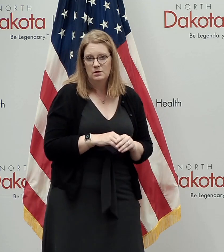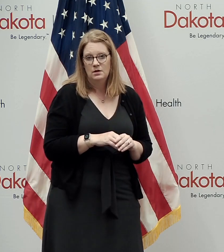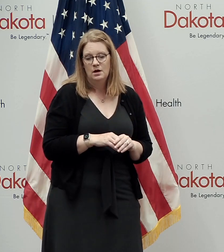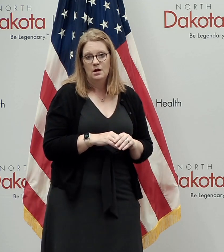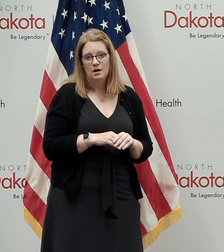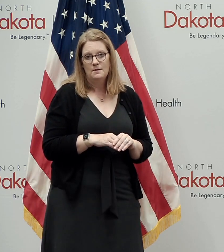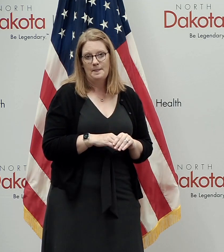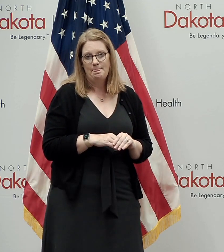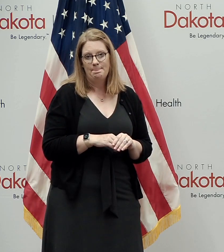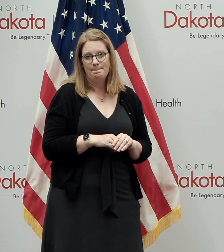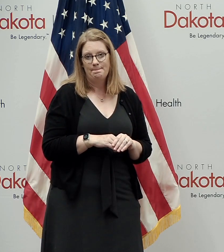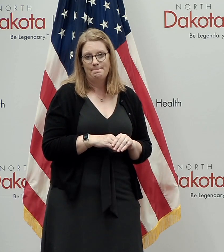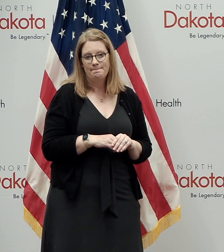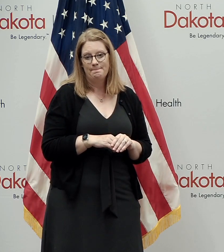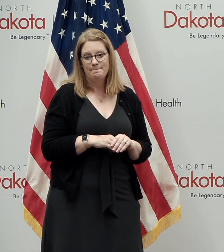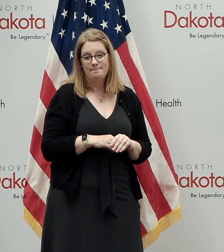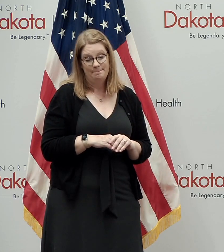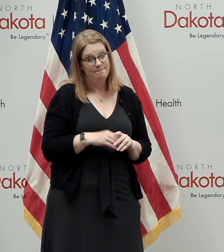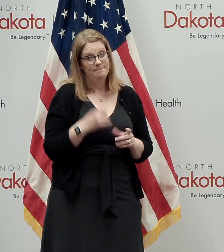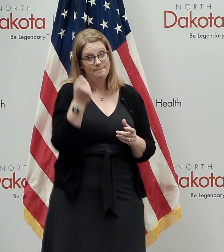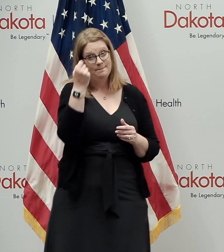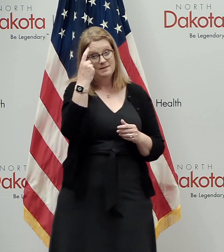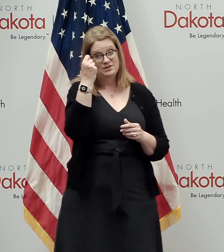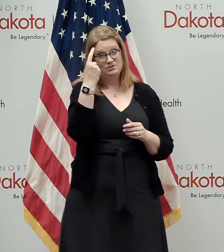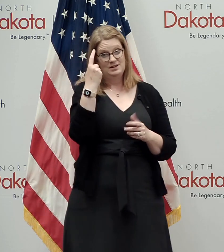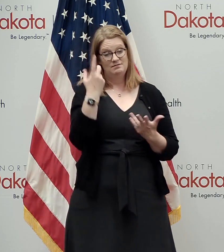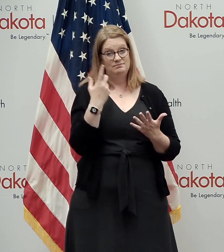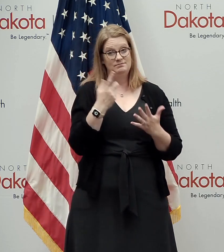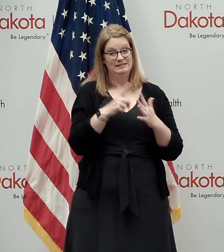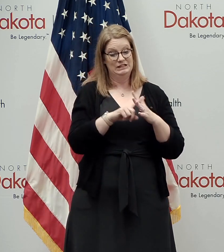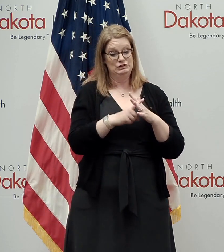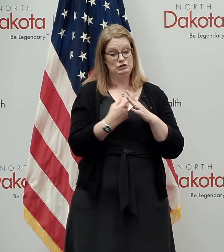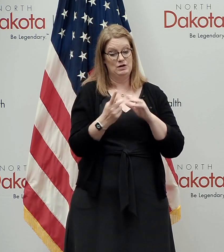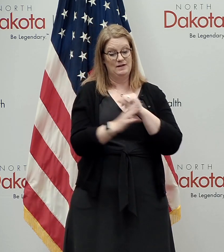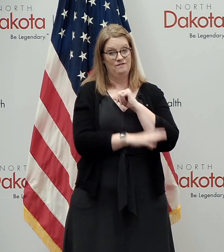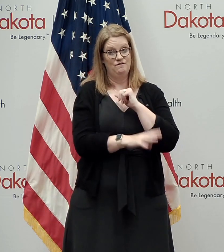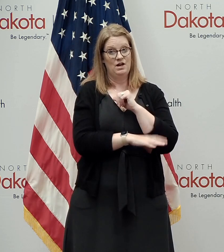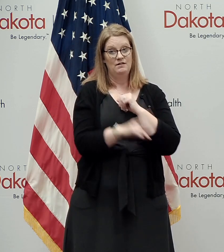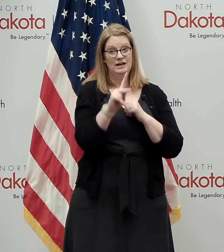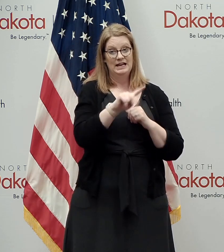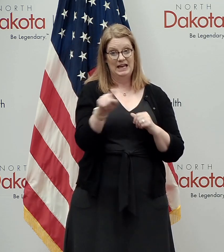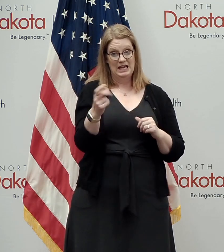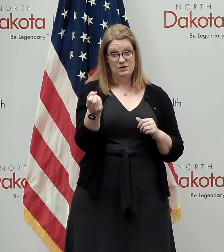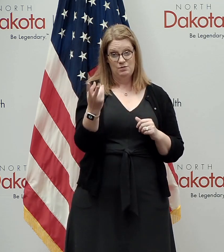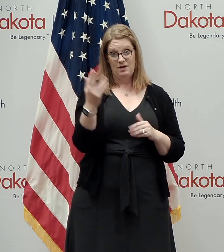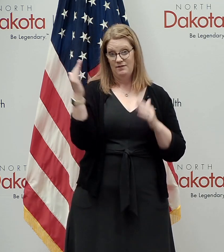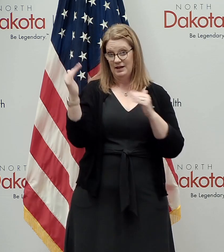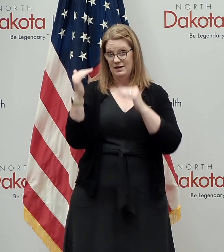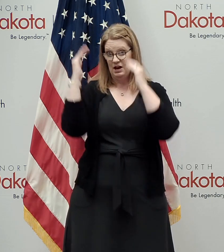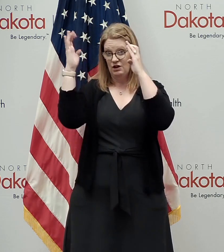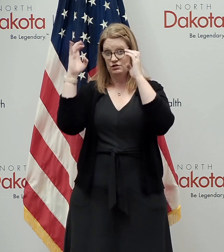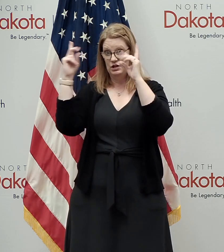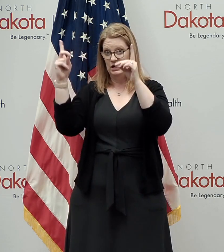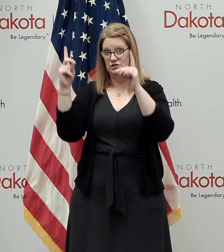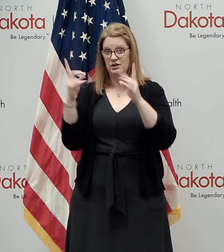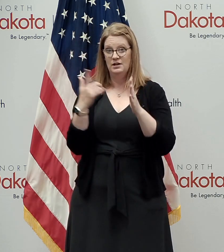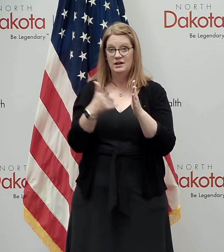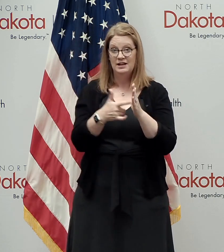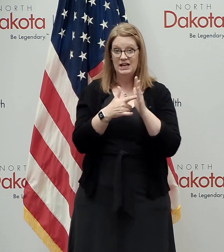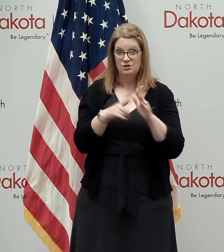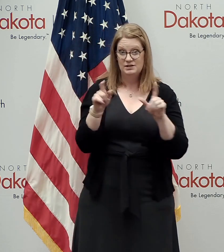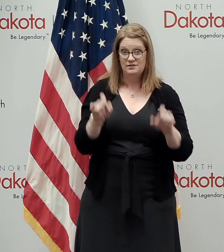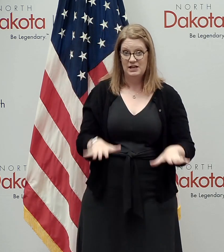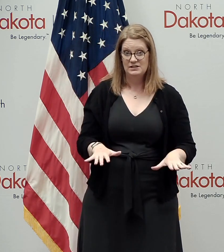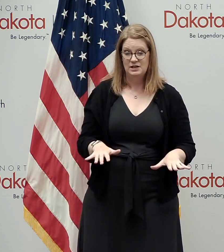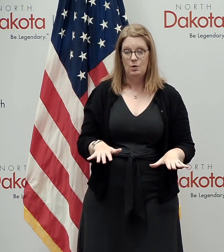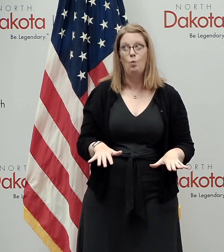are going to have a increased demand on testing going into fall for K-12 and higher education, and we've got to get this part of it right.